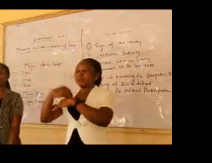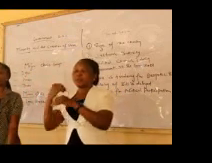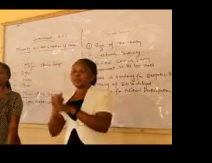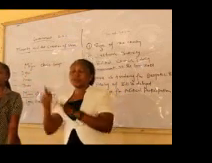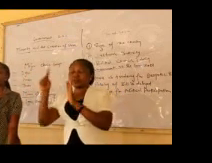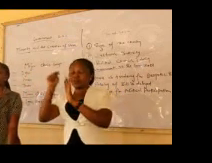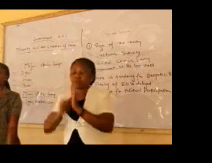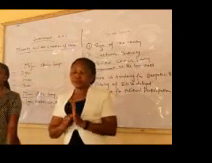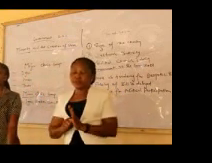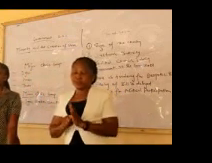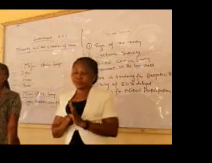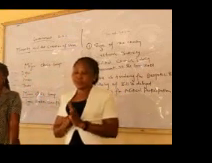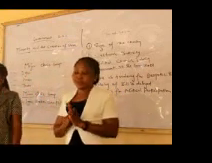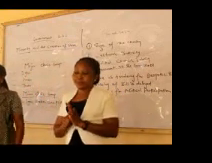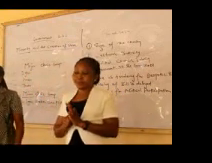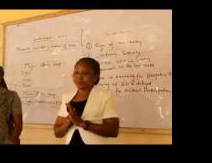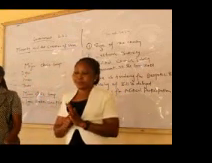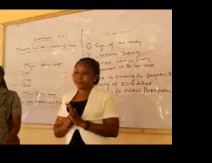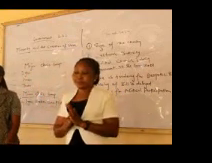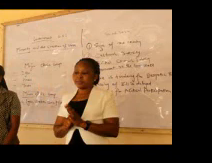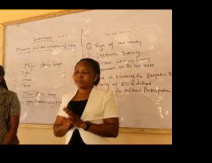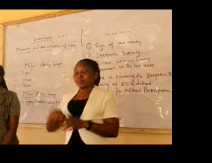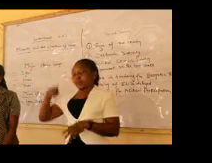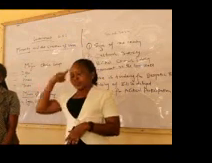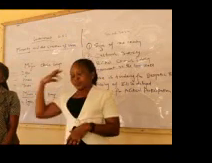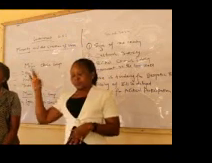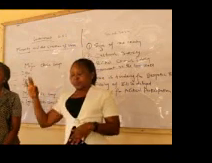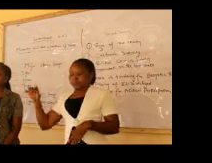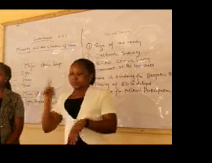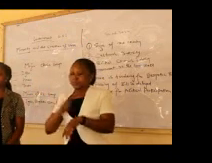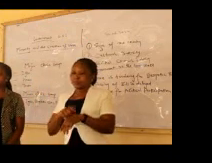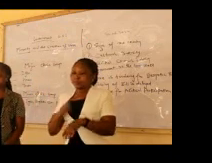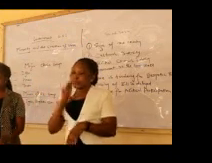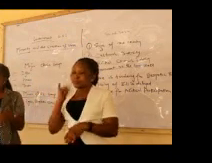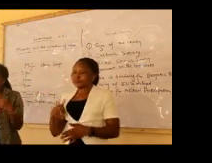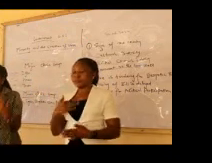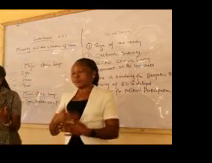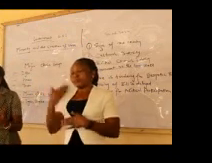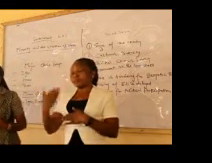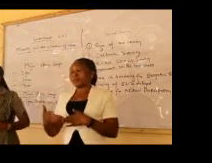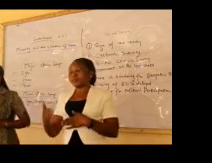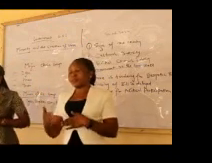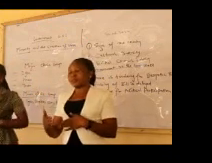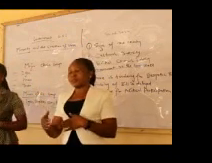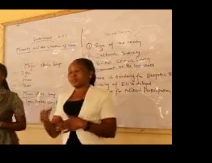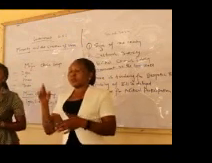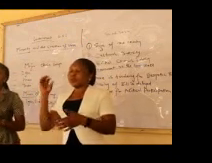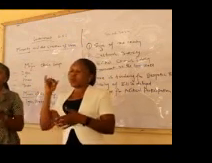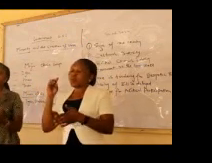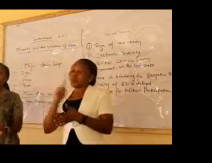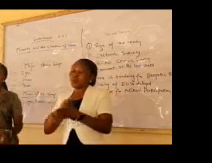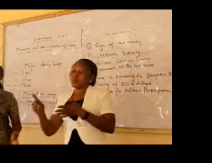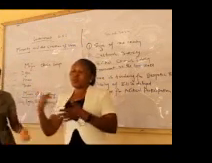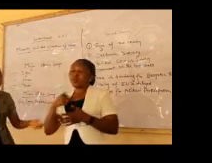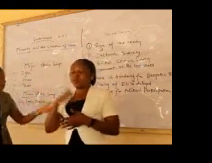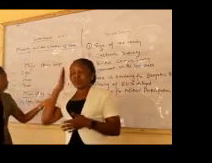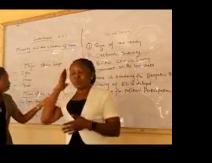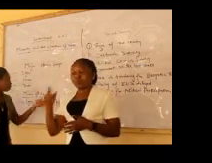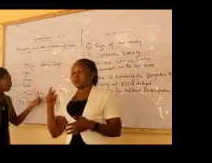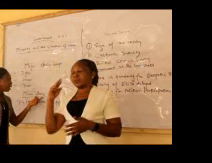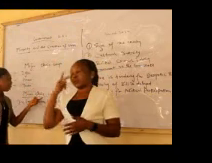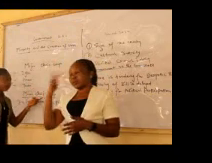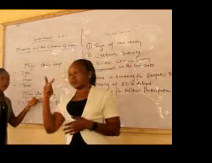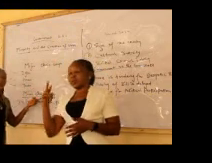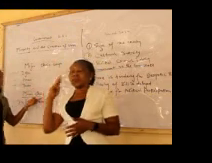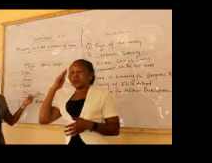group. And then because of time, by next week, we're going to see reasons for the demand of more states by